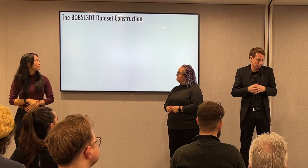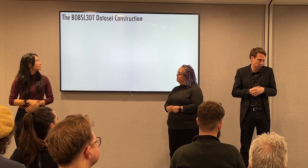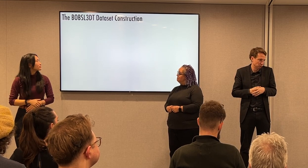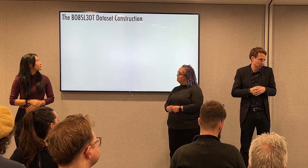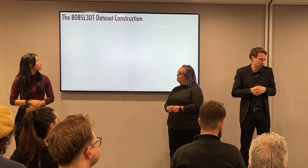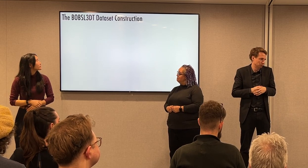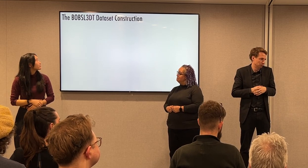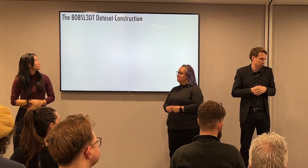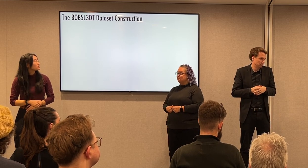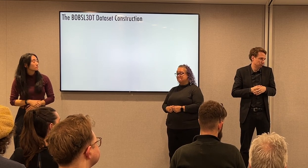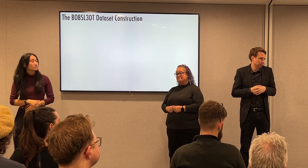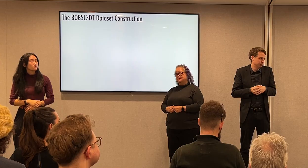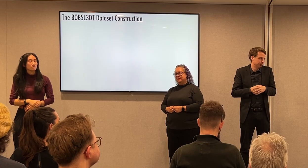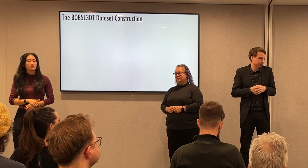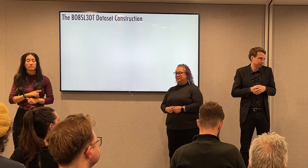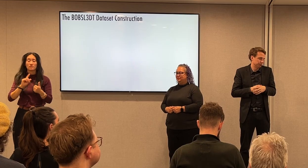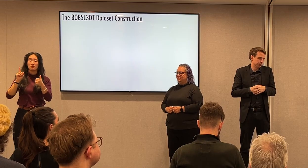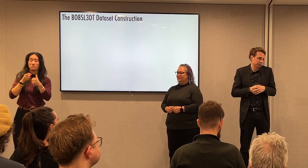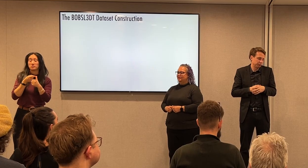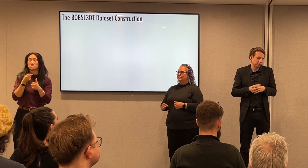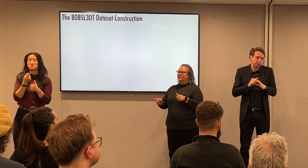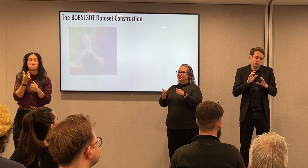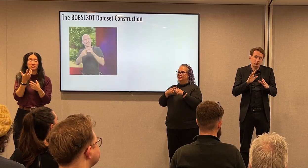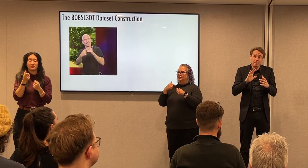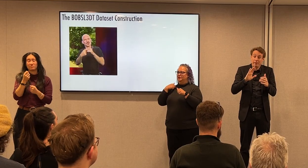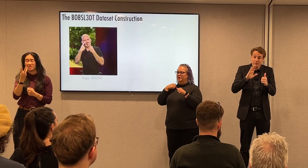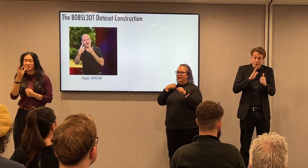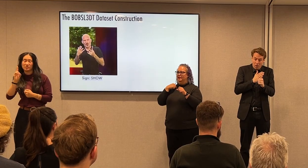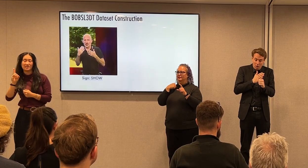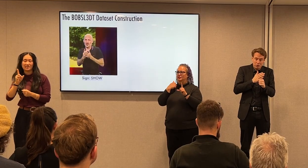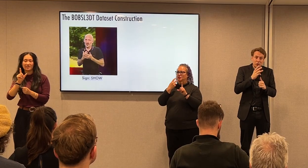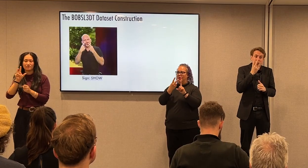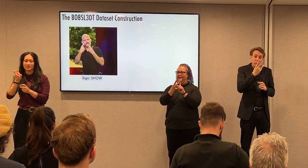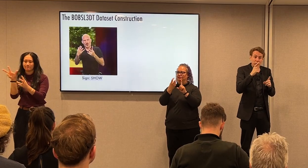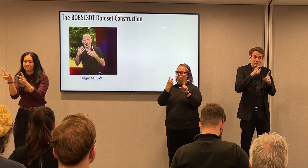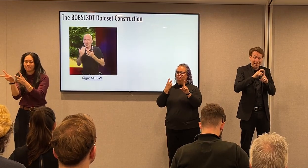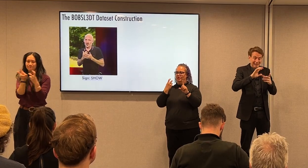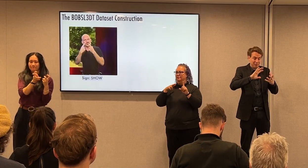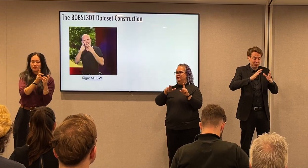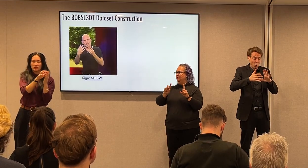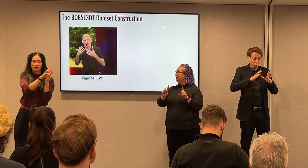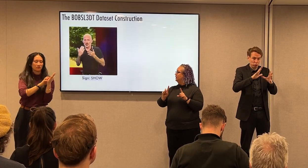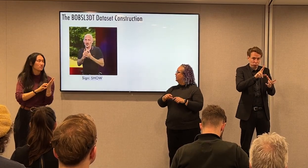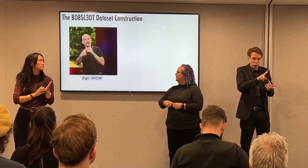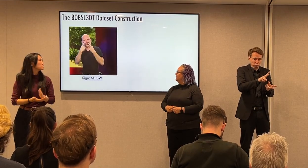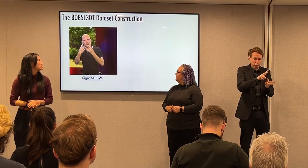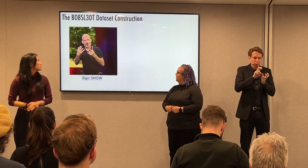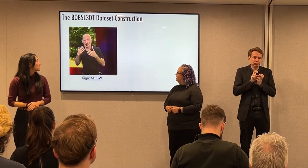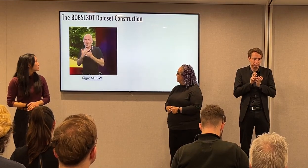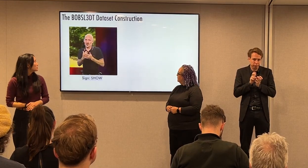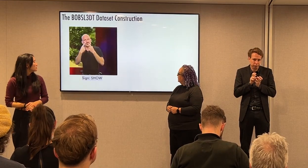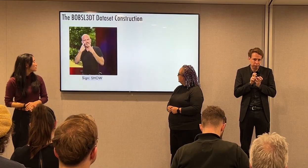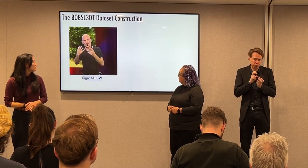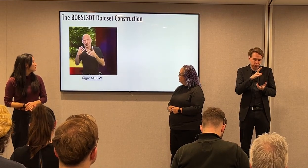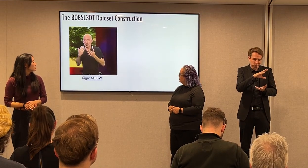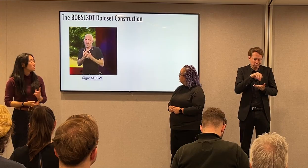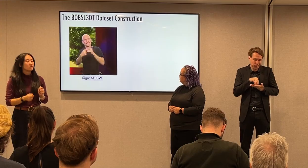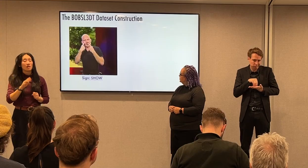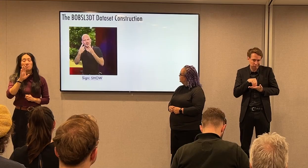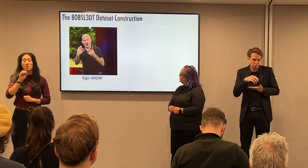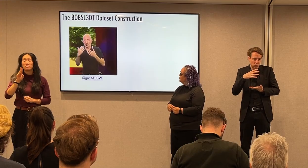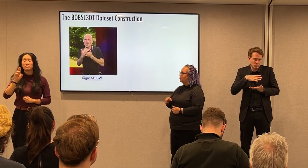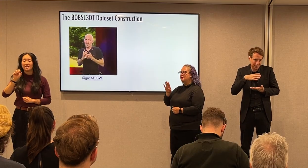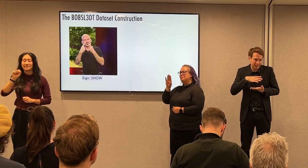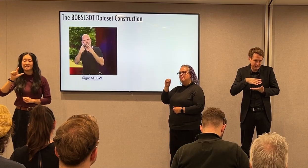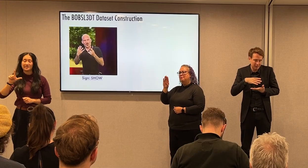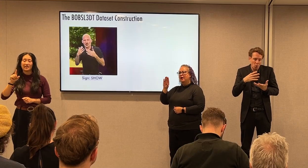first, we need to extract the 3D motions. And to do so, we're going to leverage the BabSL video dataset,